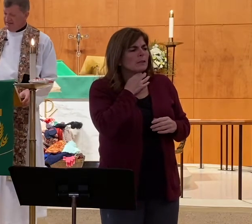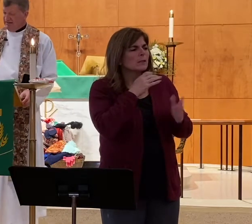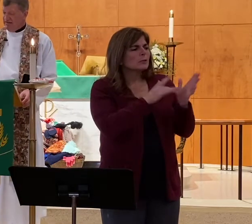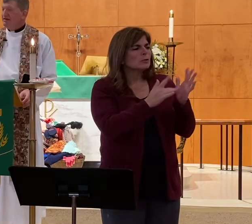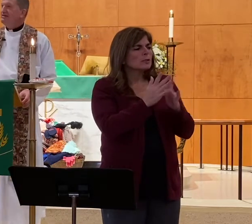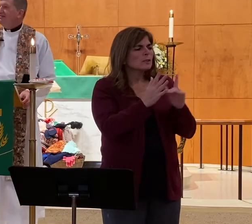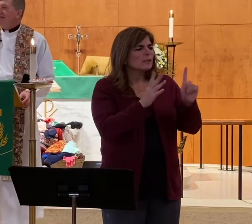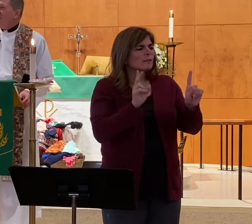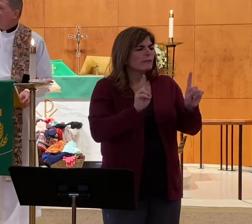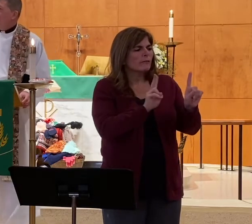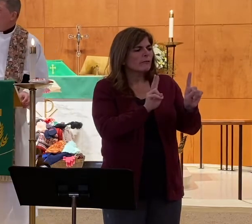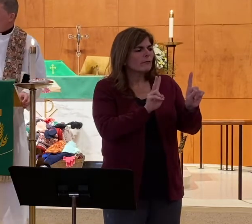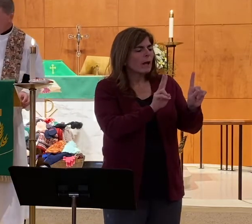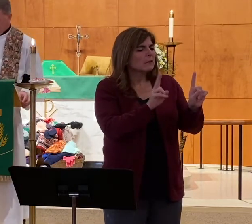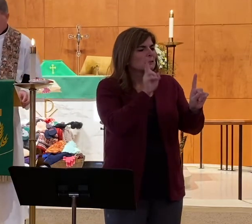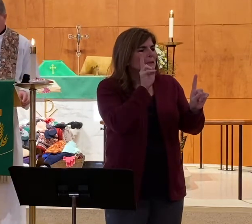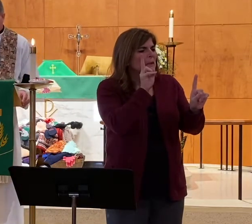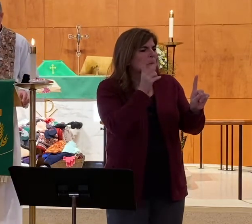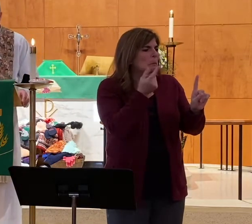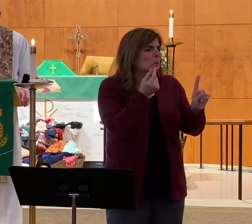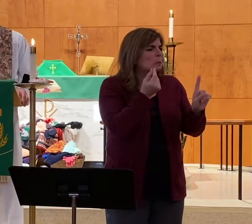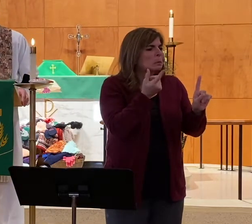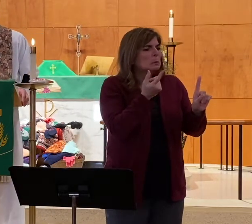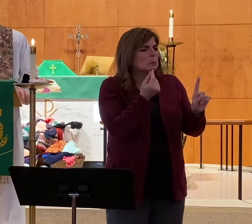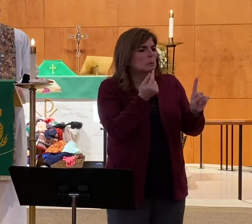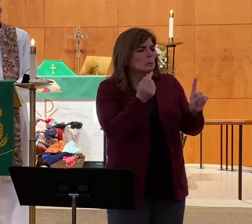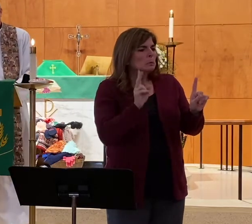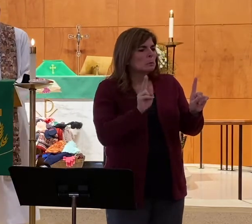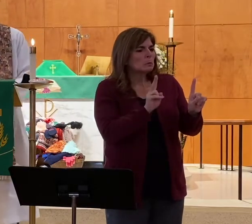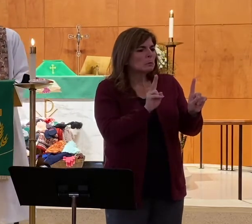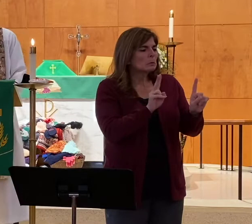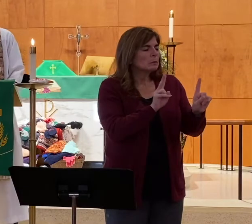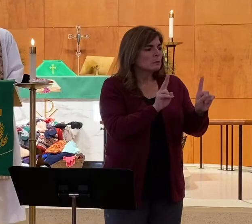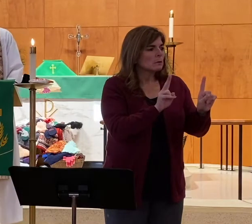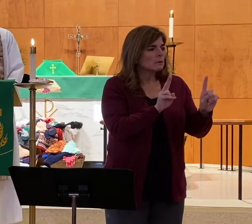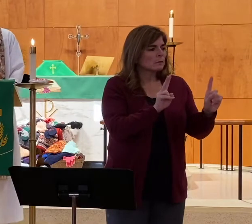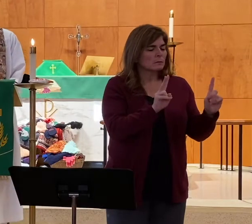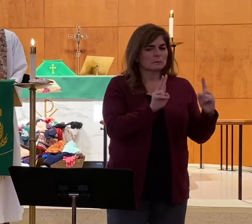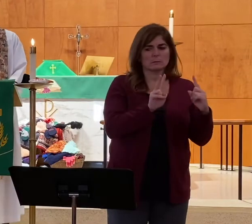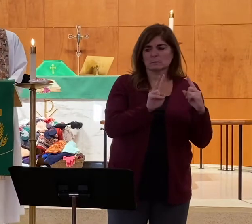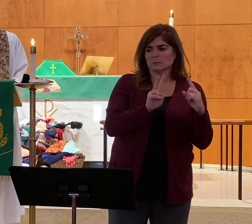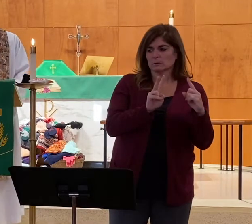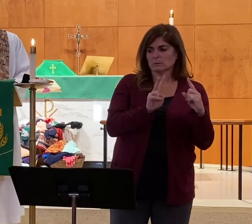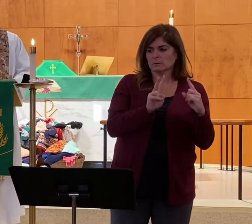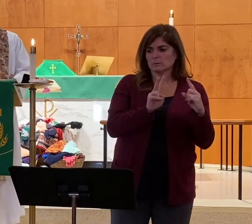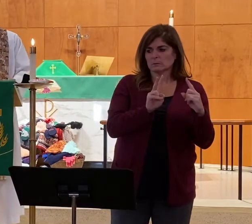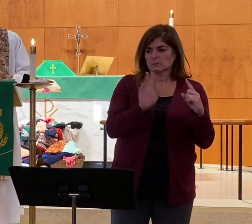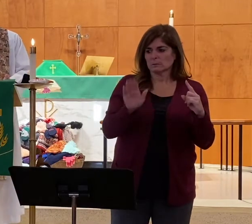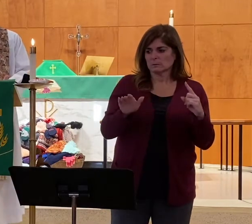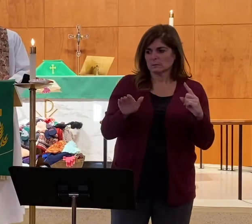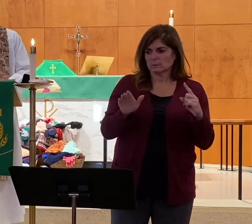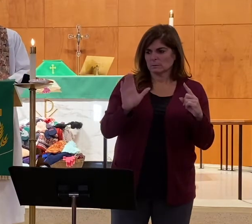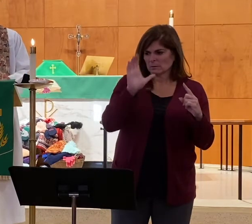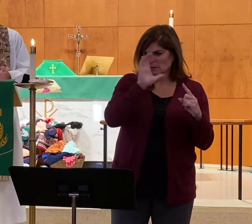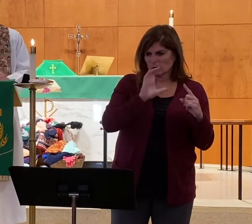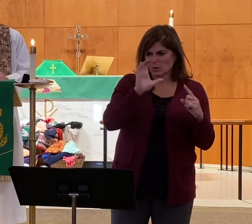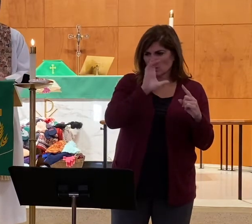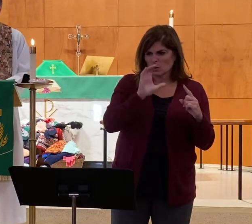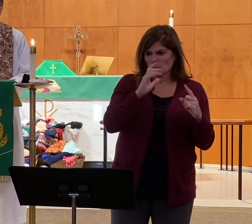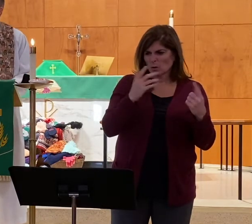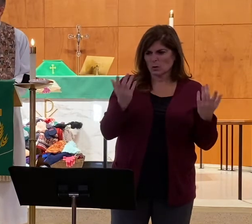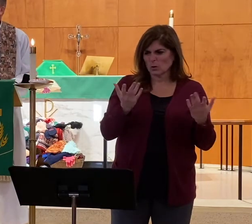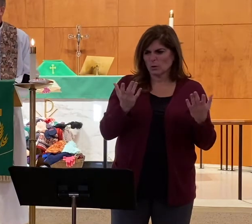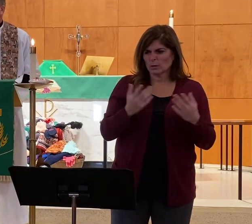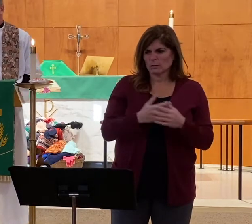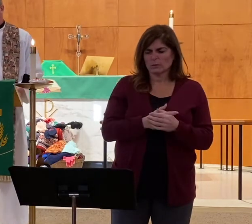Jesus to see where he was going. And when Jesus saw them following, he turned and asked them, "What